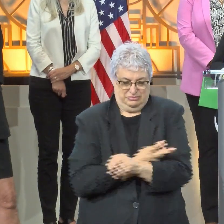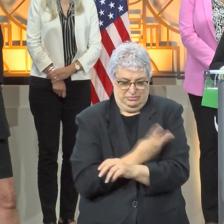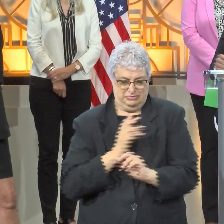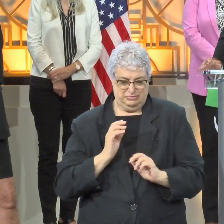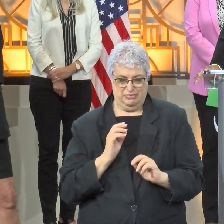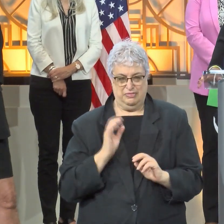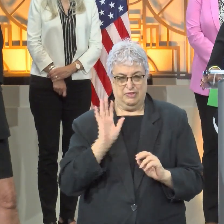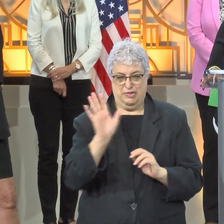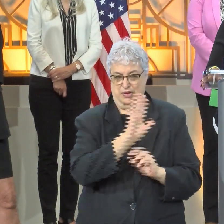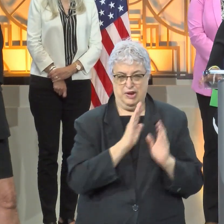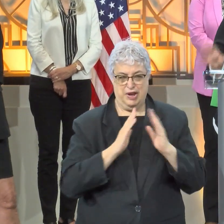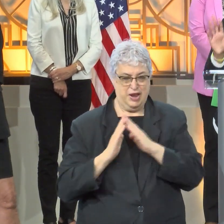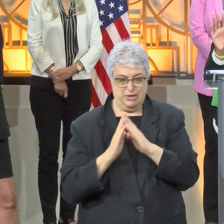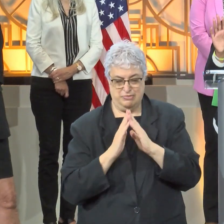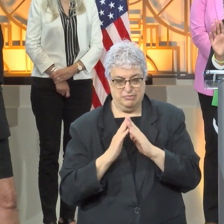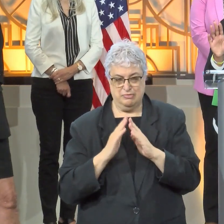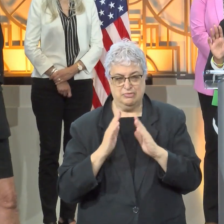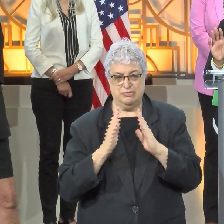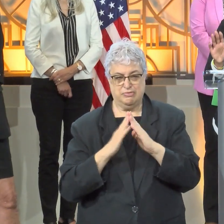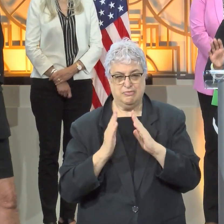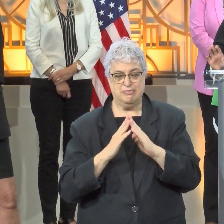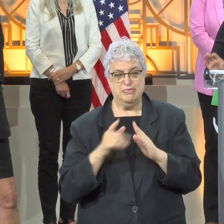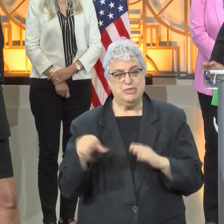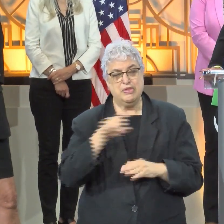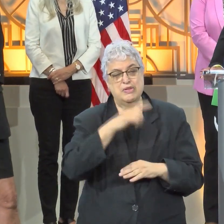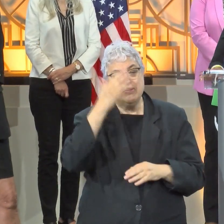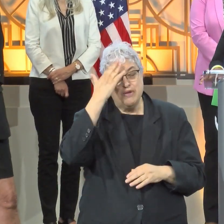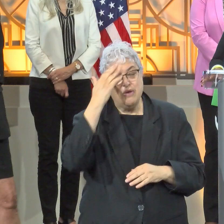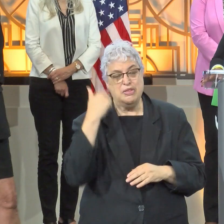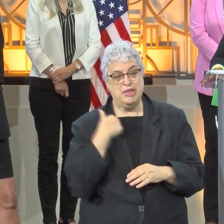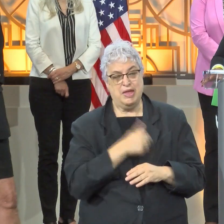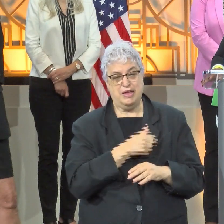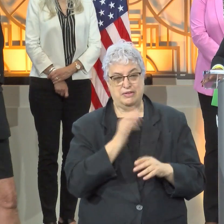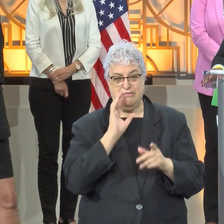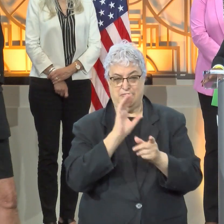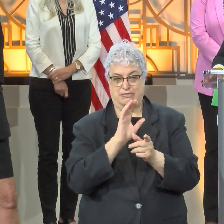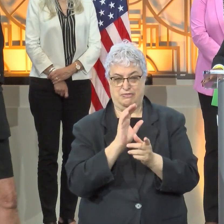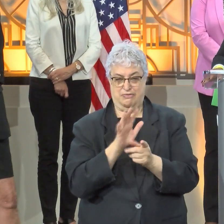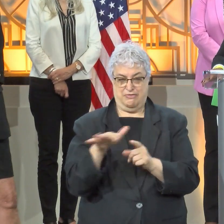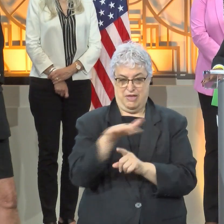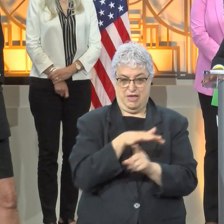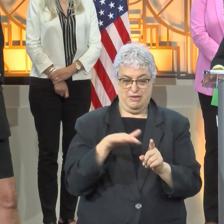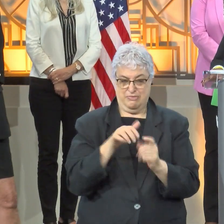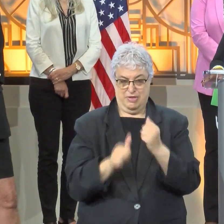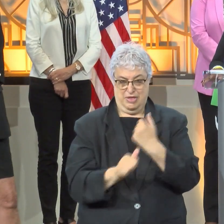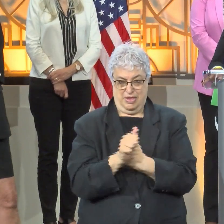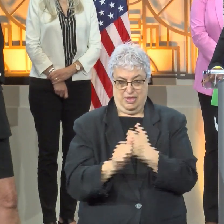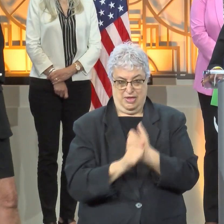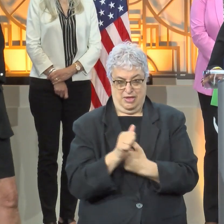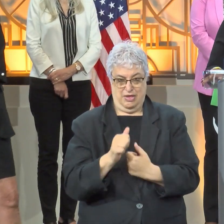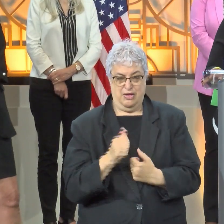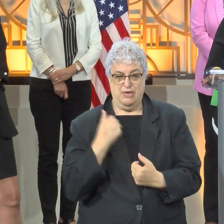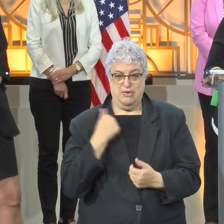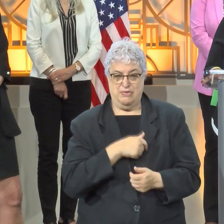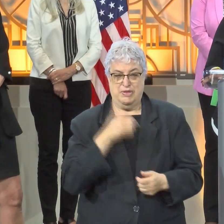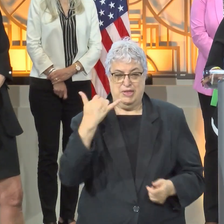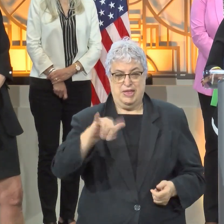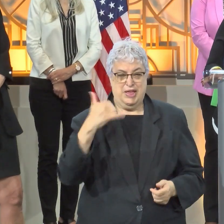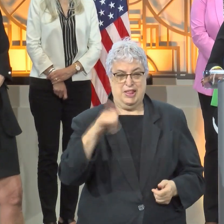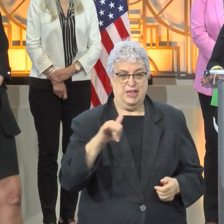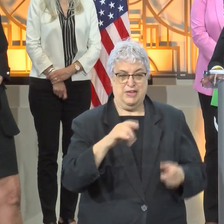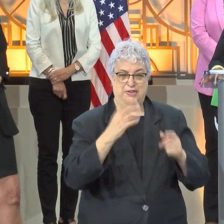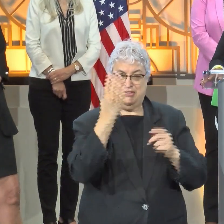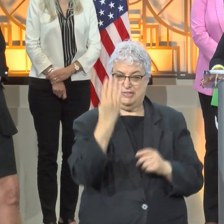live in. And as you all know us very well, if there are environmental hazards in your neighborhood, we'll be there with our yellow